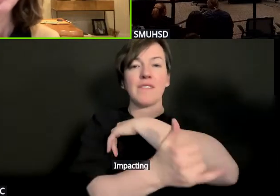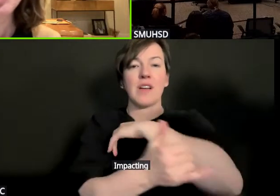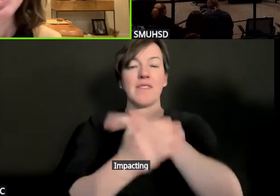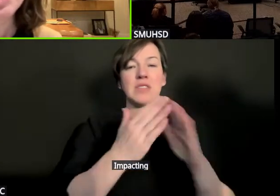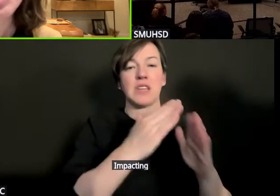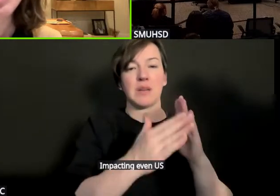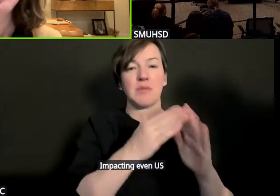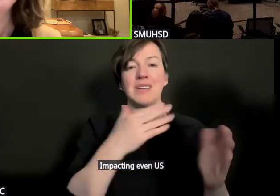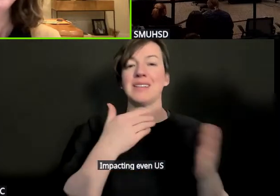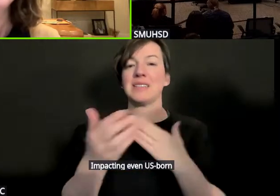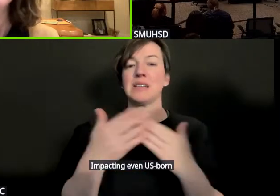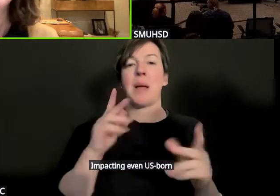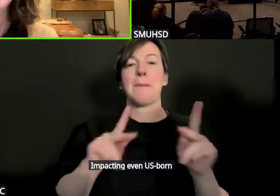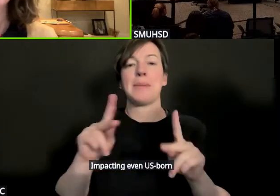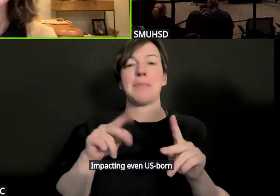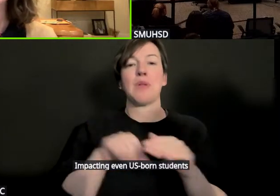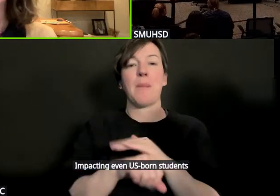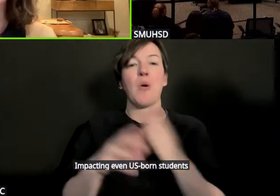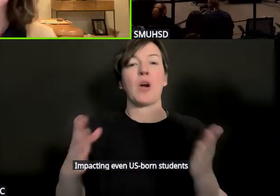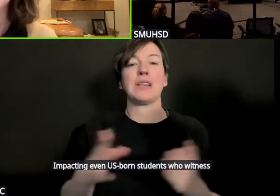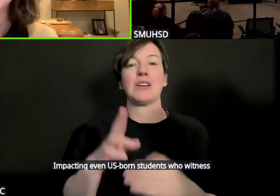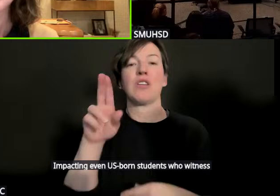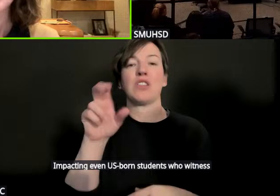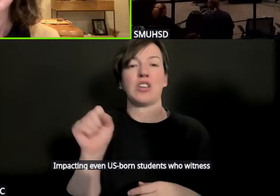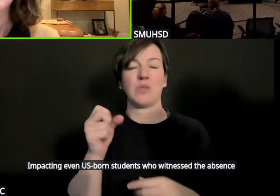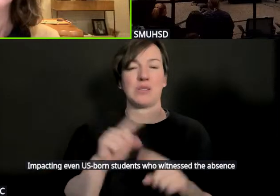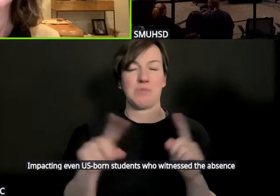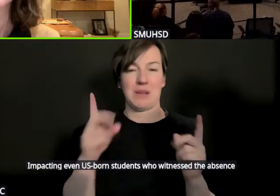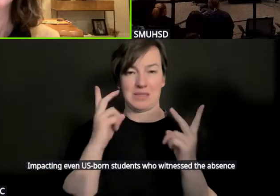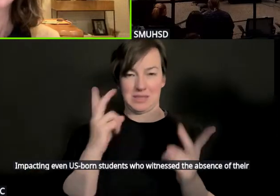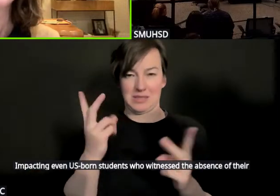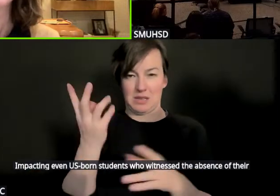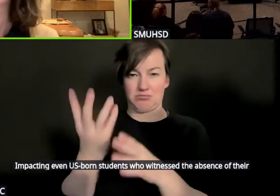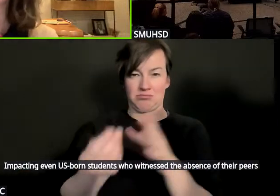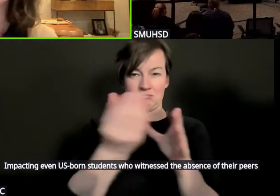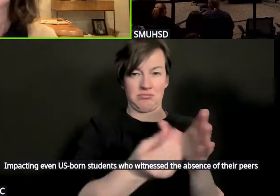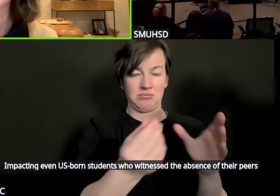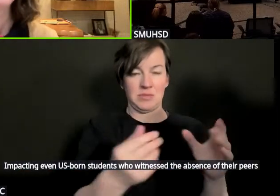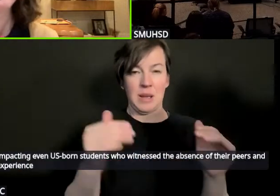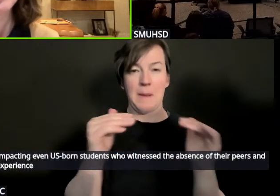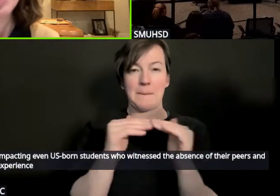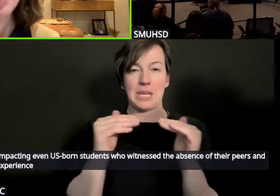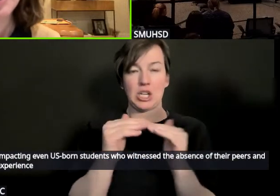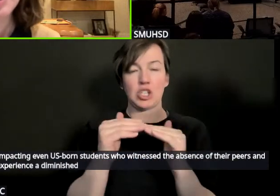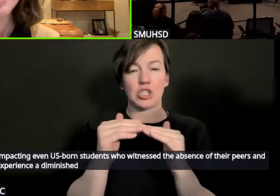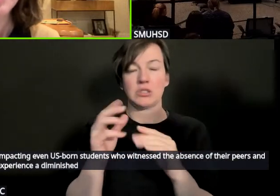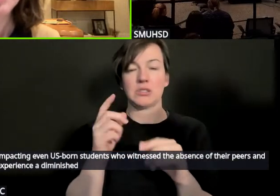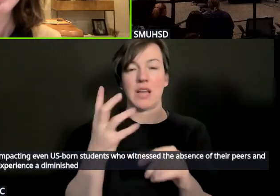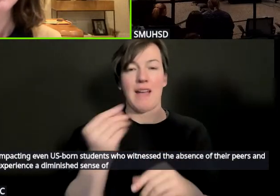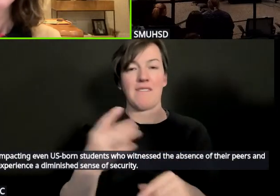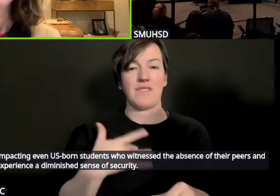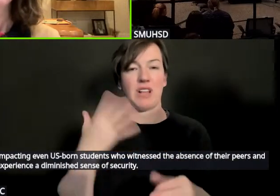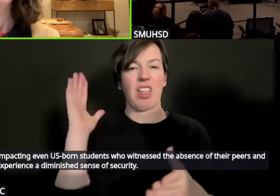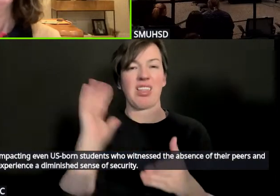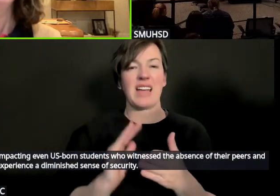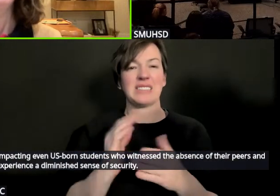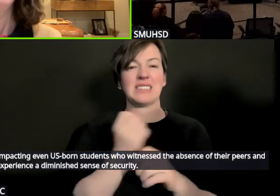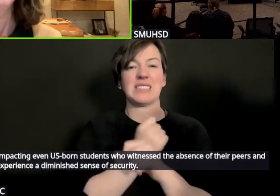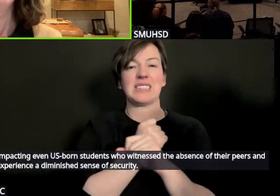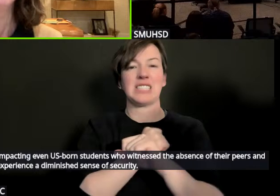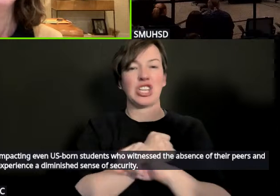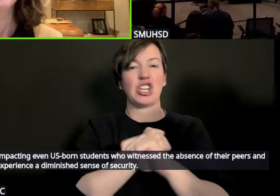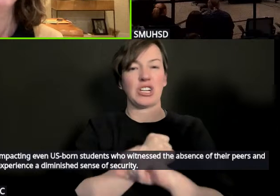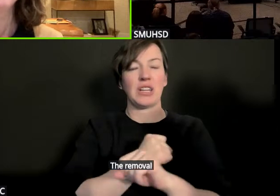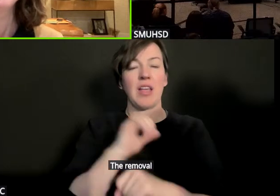U.S.-born students who witness the absence of their peers and experience a diminished sense of security. The removal